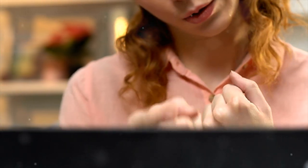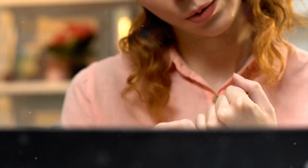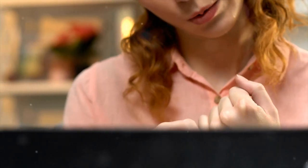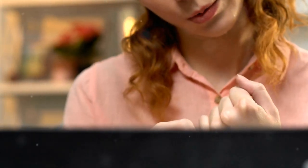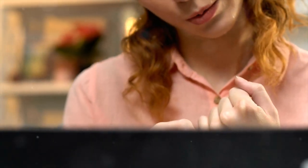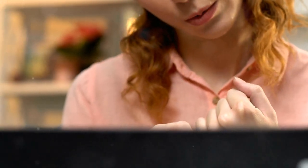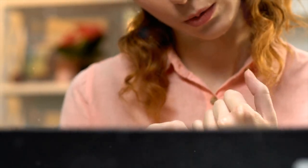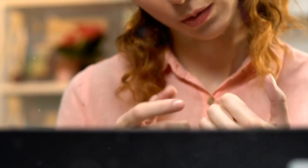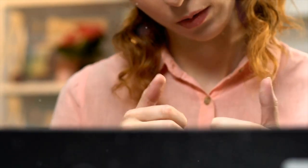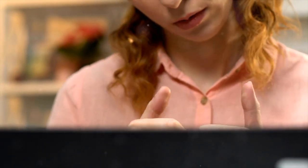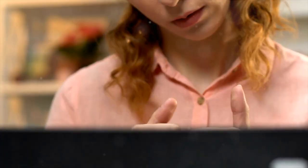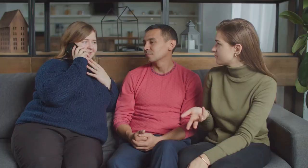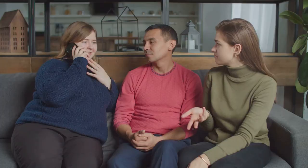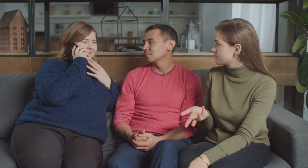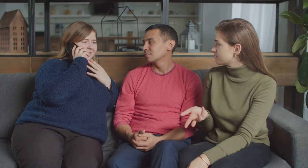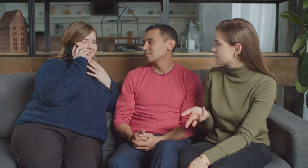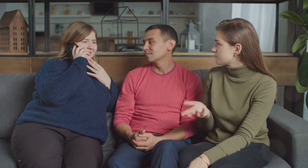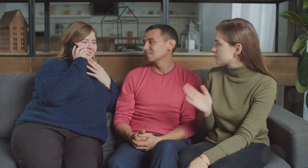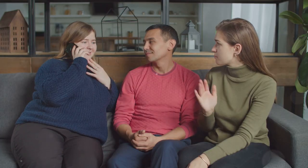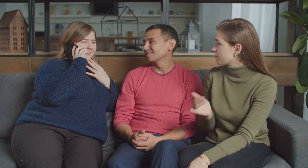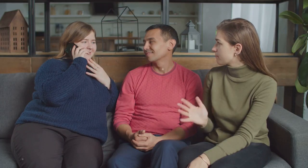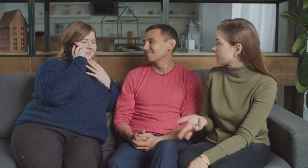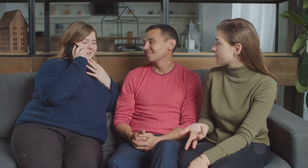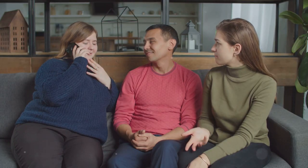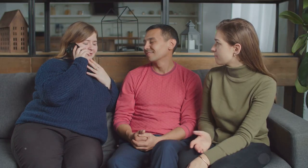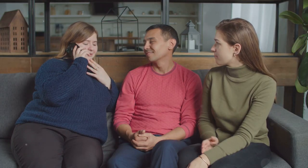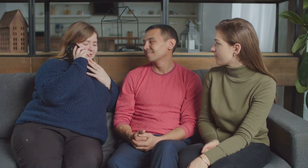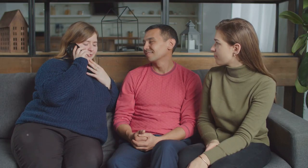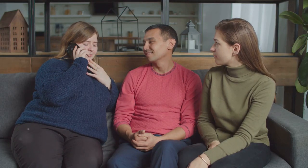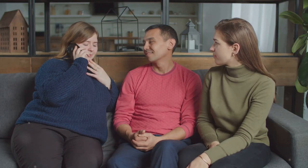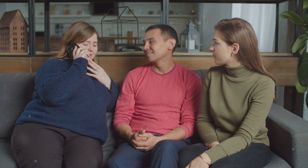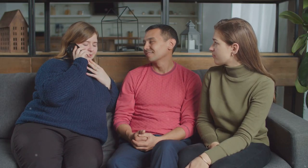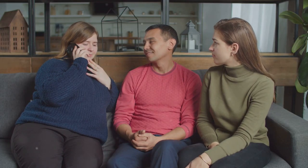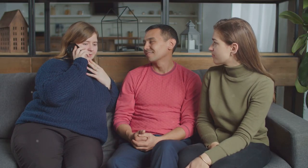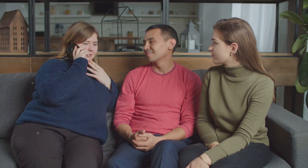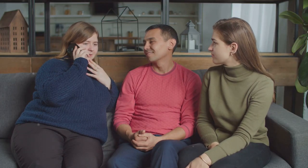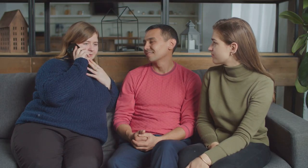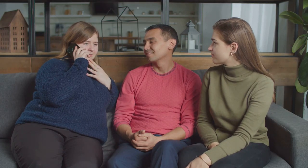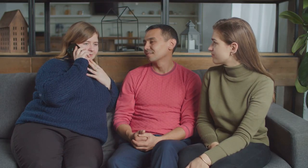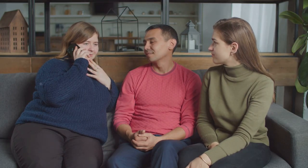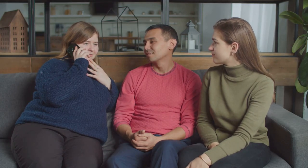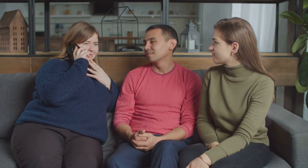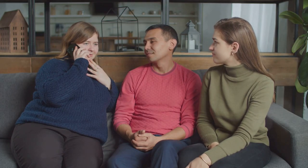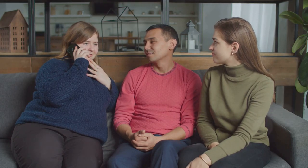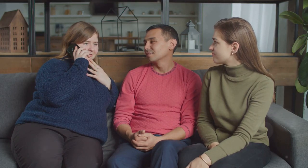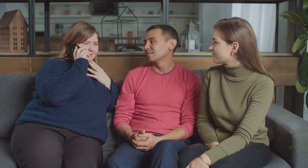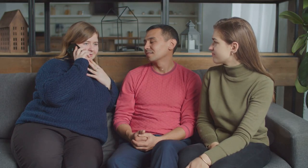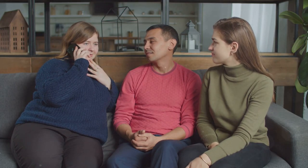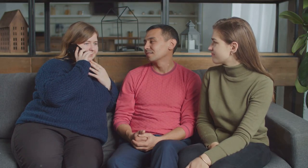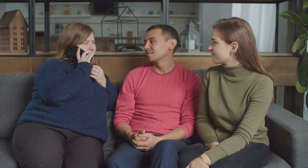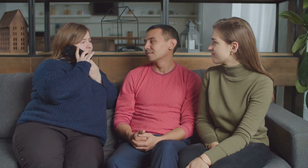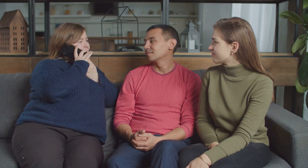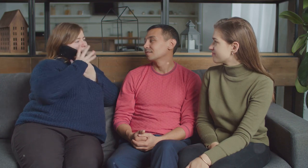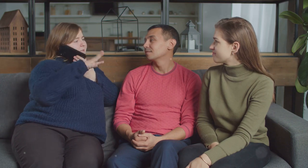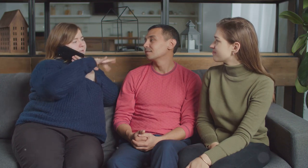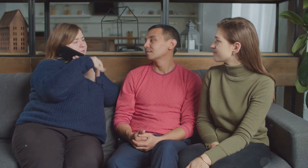hearing worlds. Working in tandem with hearing ASL interpreters, CDIs use specialized strategies to relay information accurately.